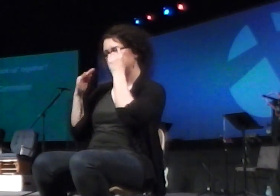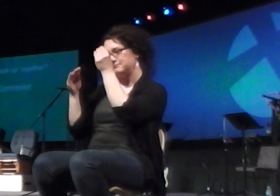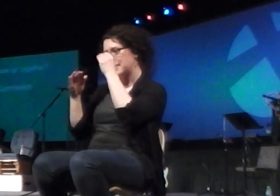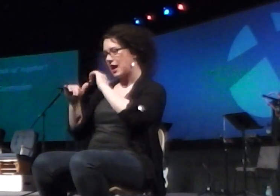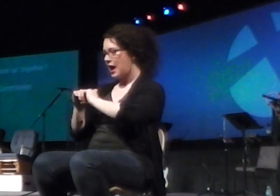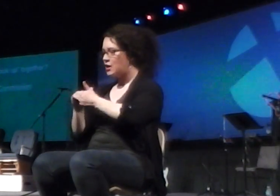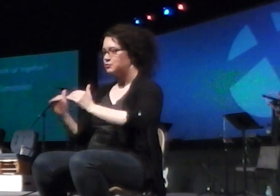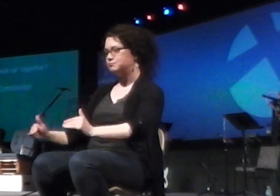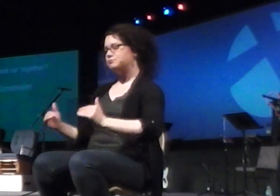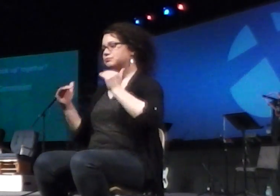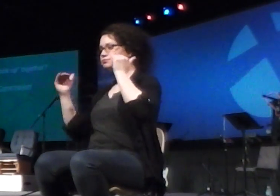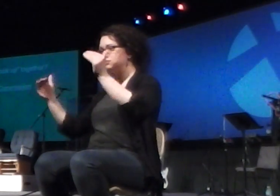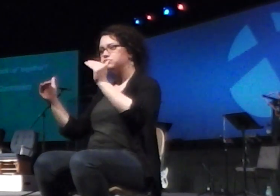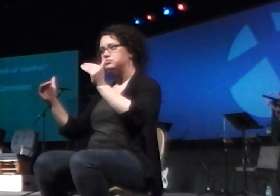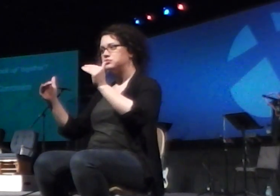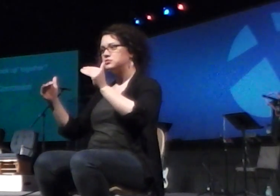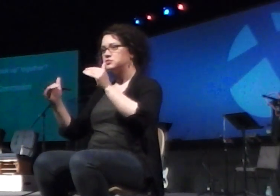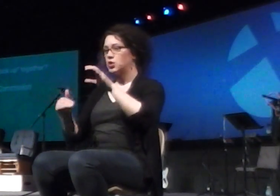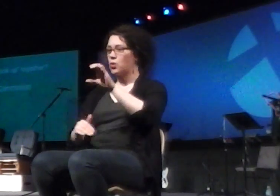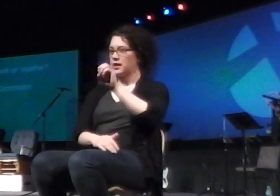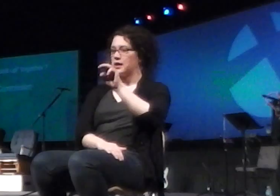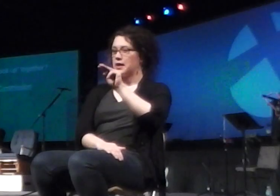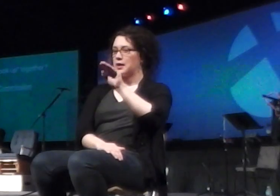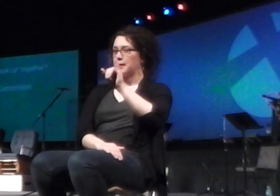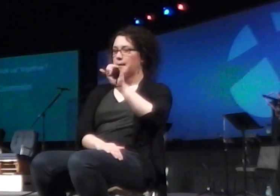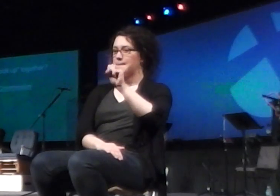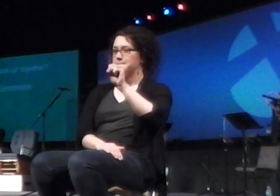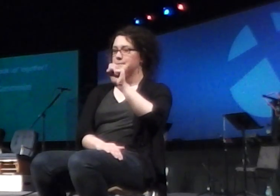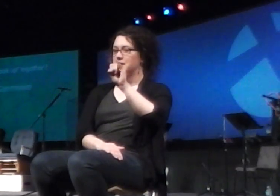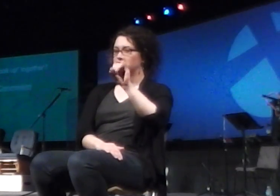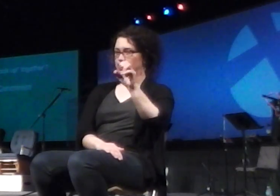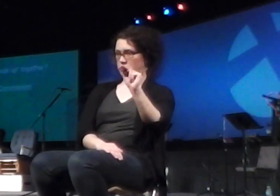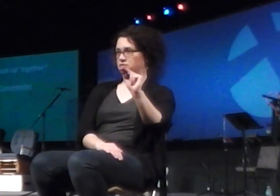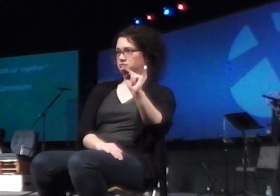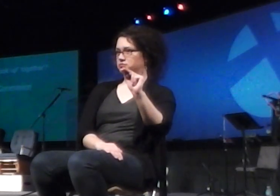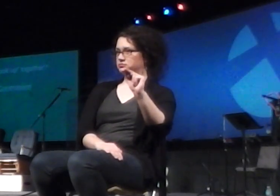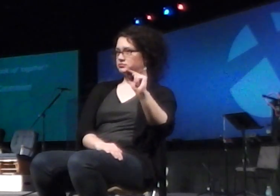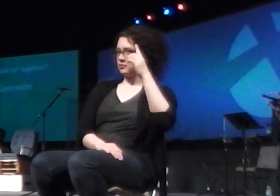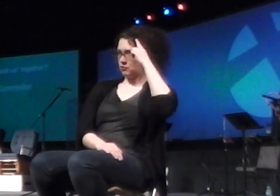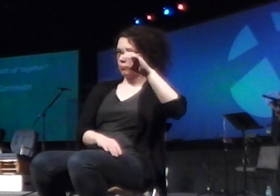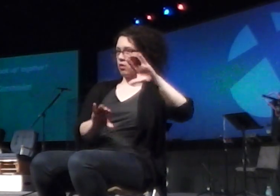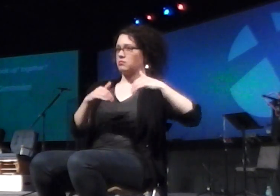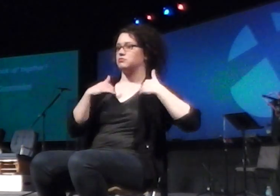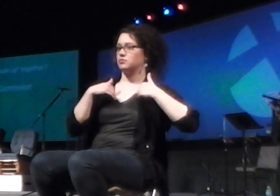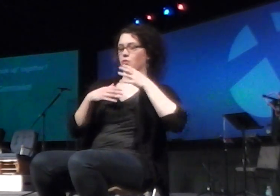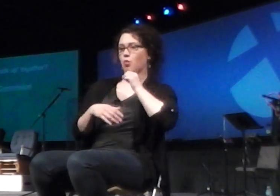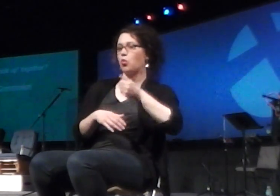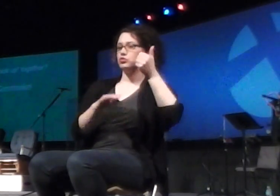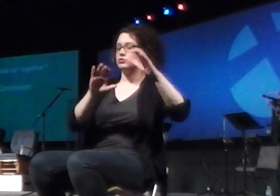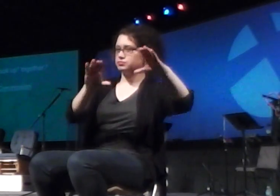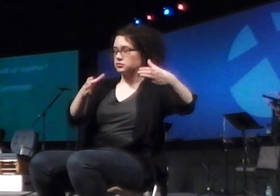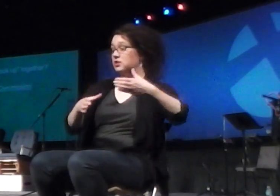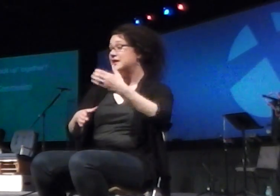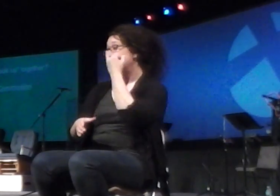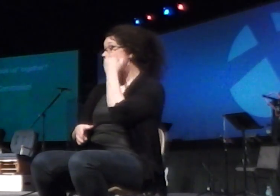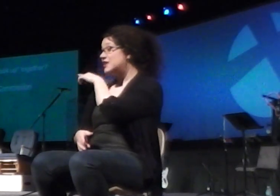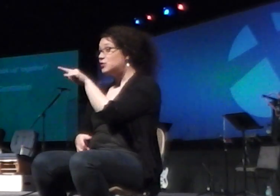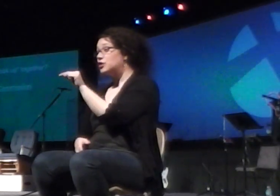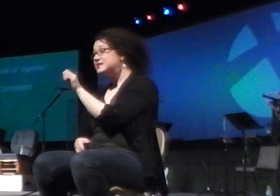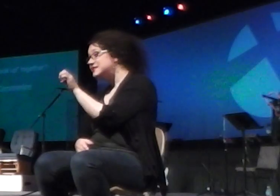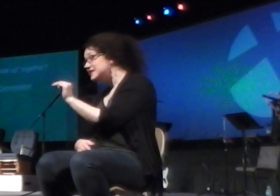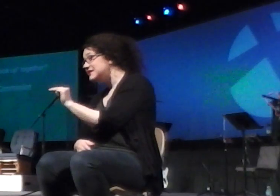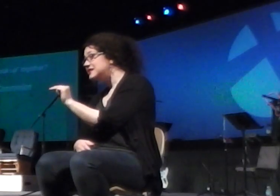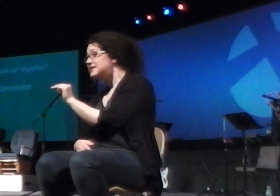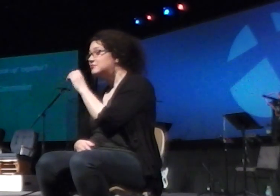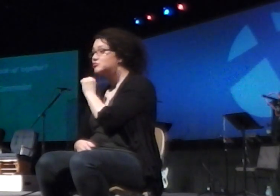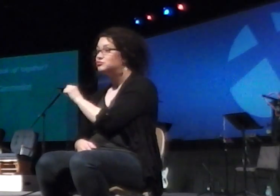do. Okay, so that's the word commission. And then for the younger generation, if I could switch gears, so if you're teens, 20s, early 30s, if I were to give you